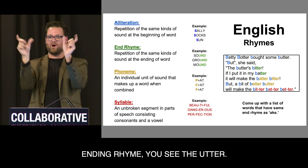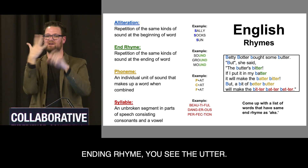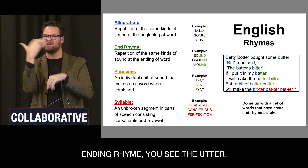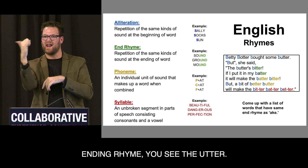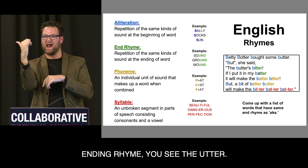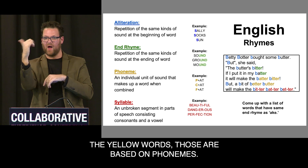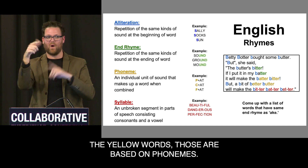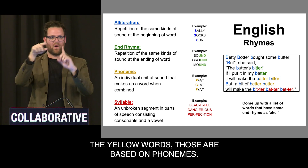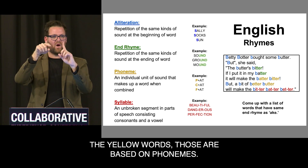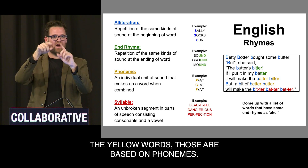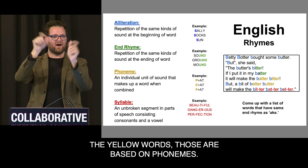The yellow words,